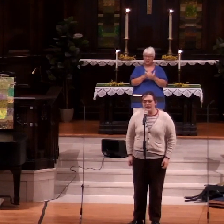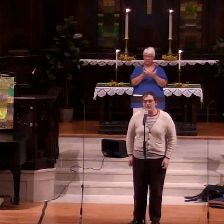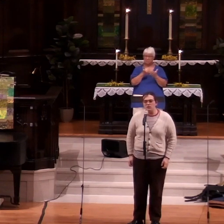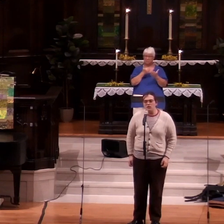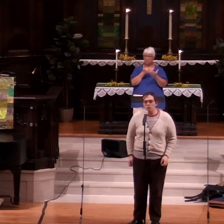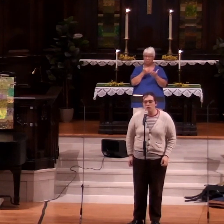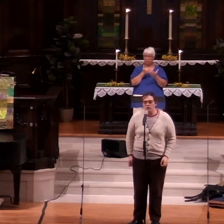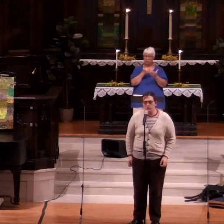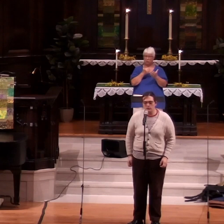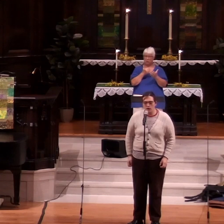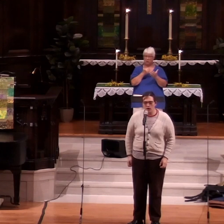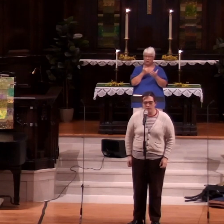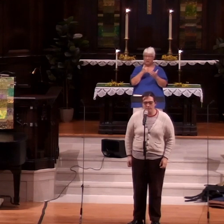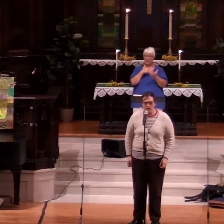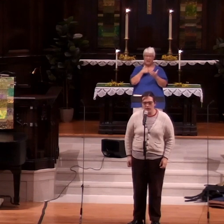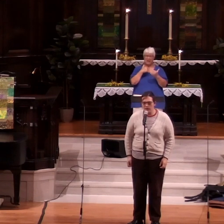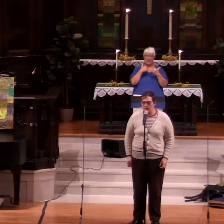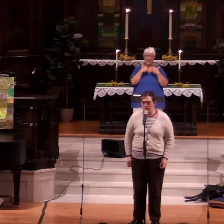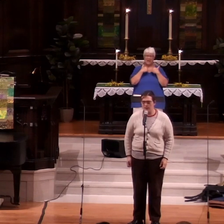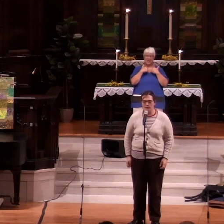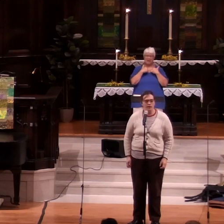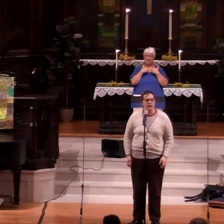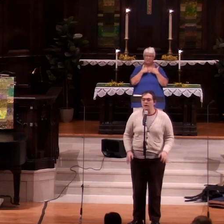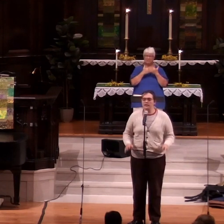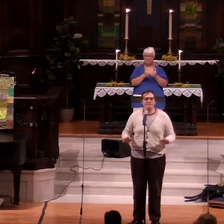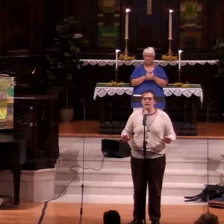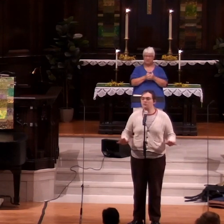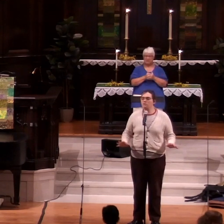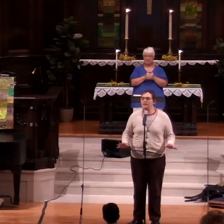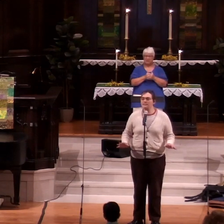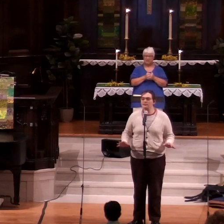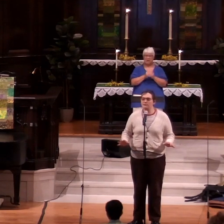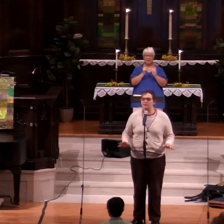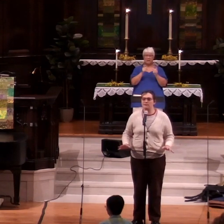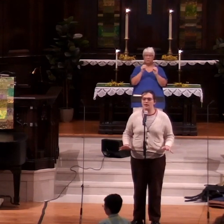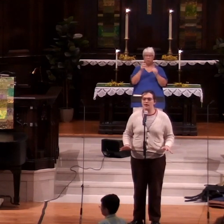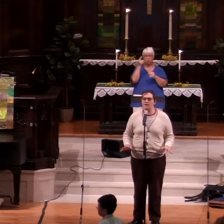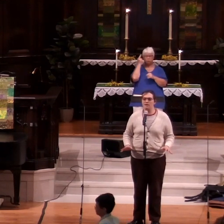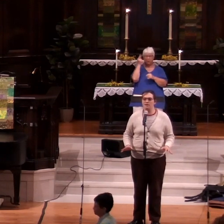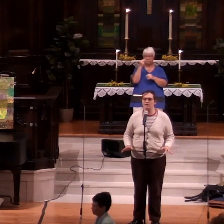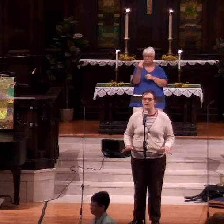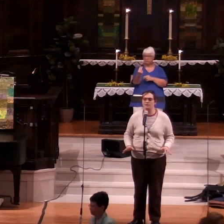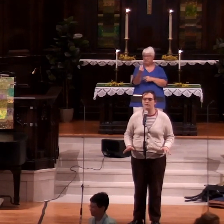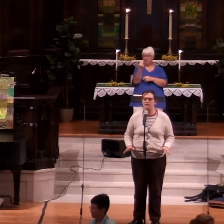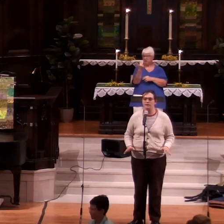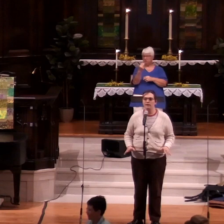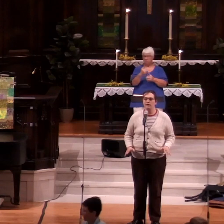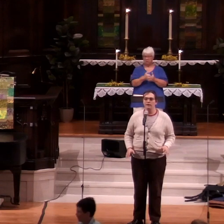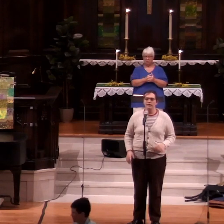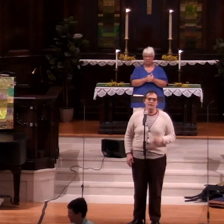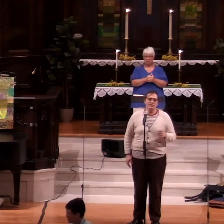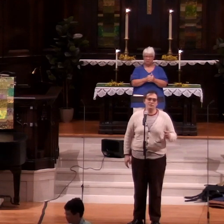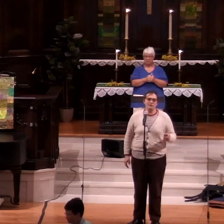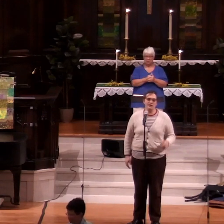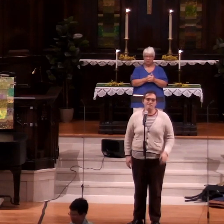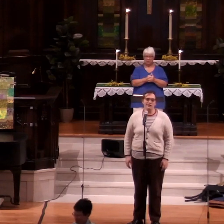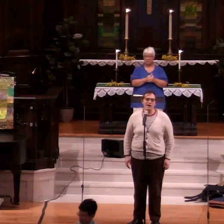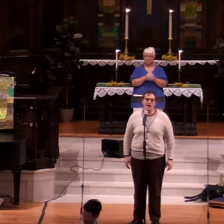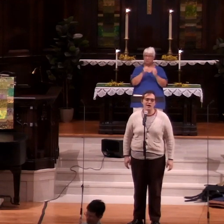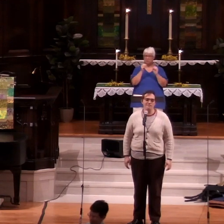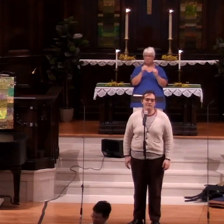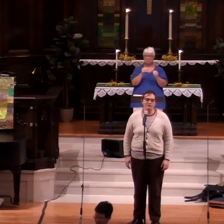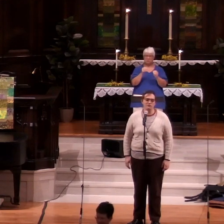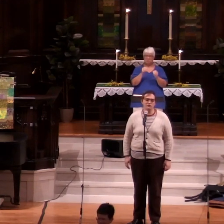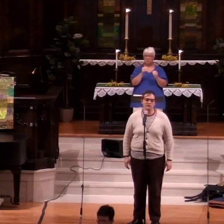before I lead with the worst of me. Give them no reason to stare, no